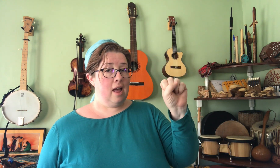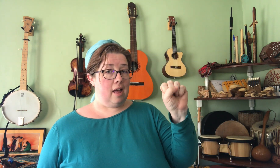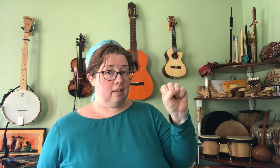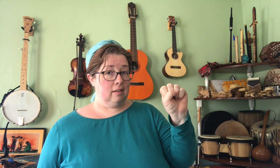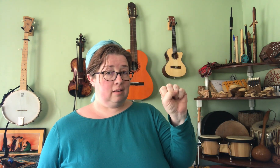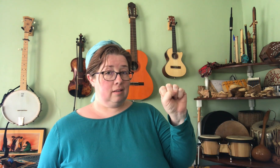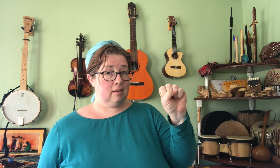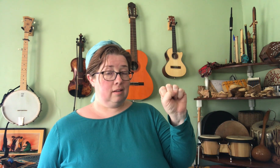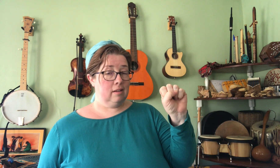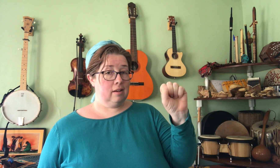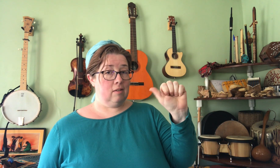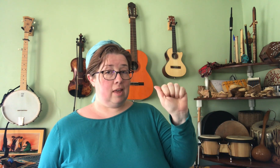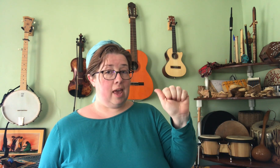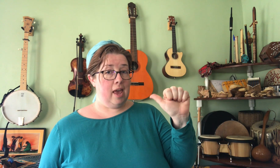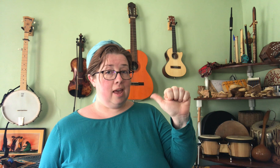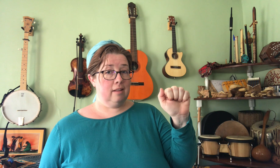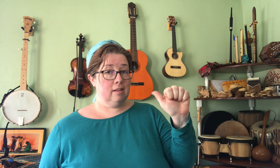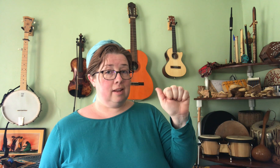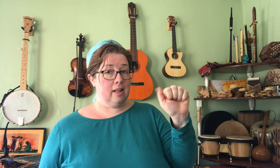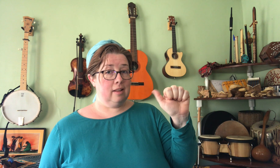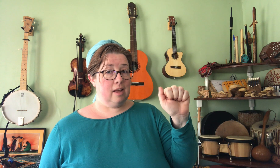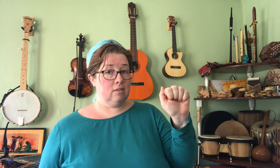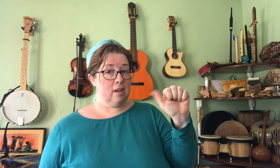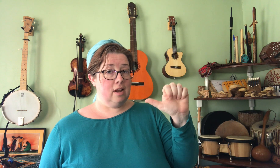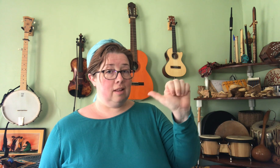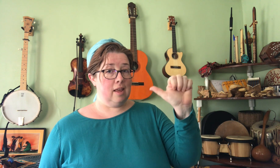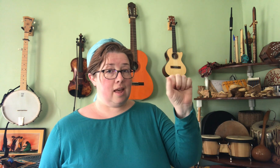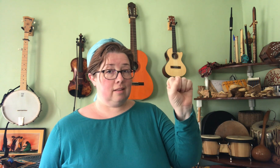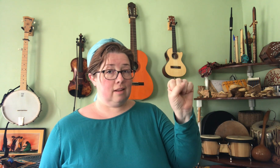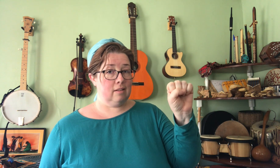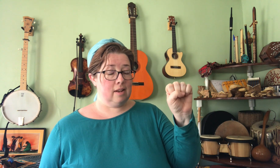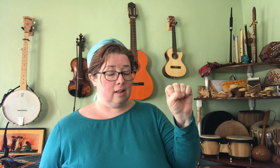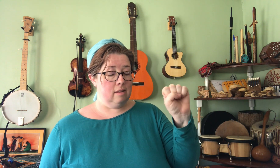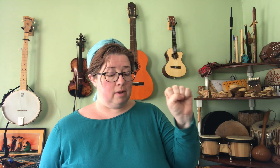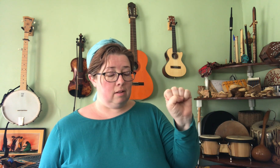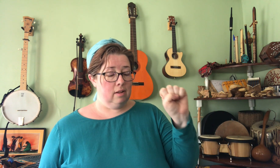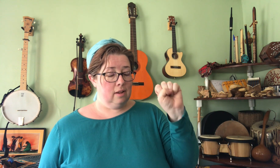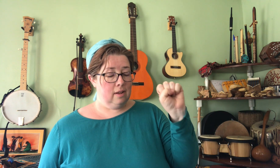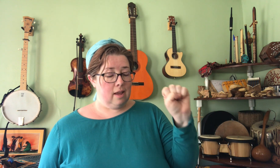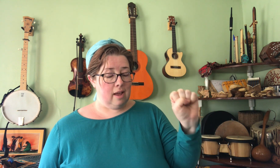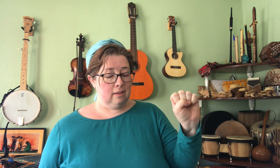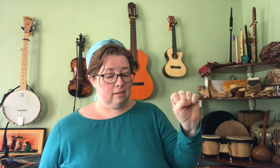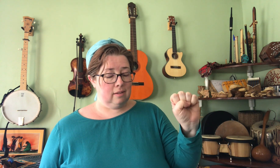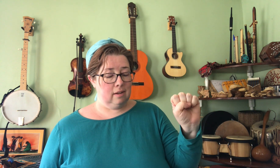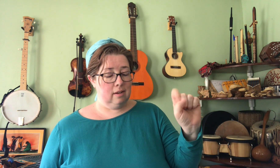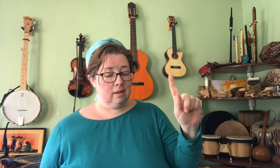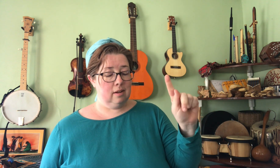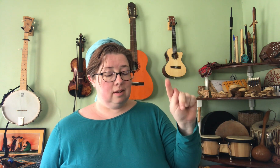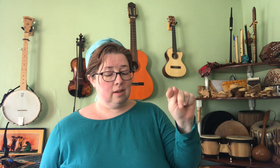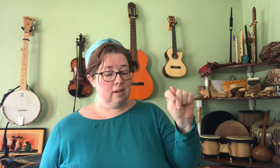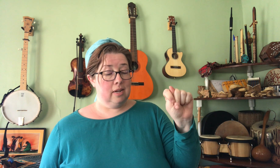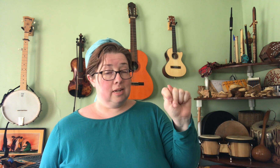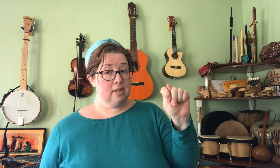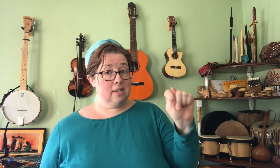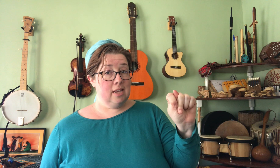S. Now the A has the tail on the outside and the S has the tail on the other. Q. S. T.